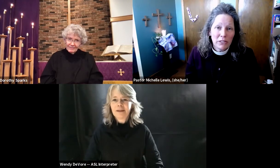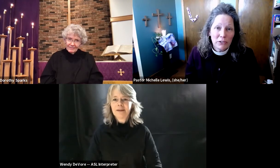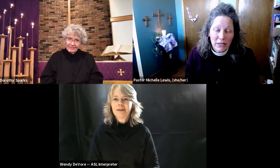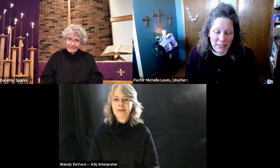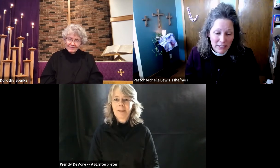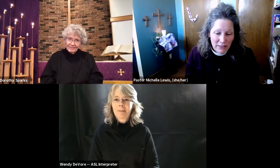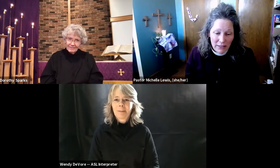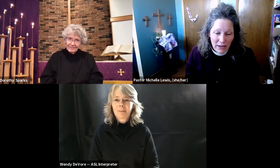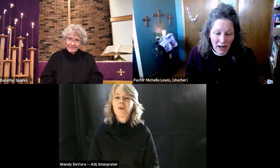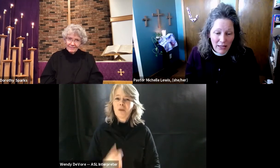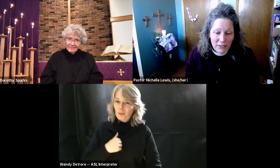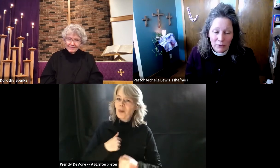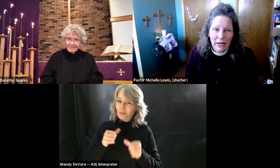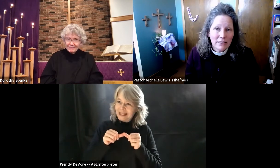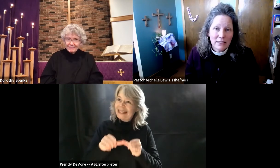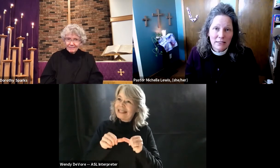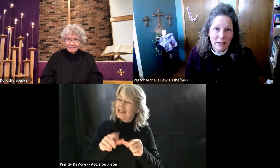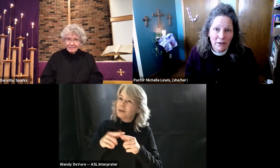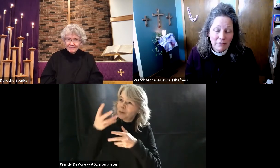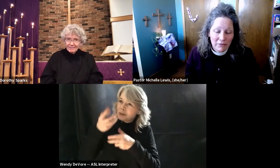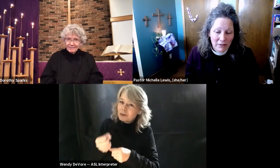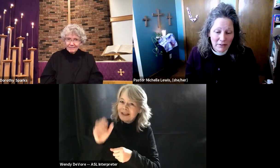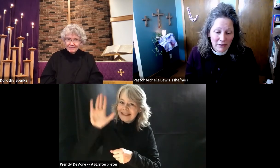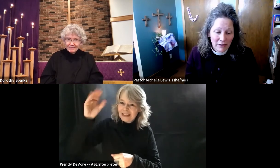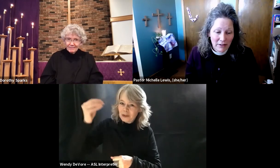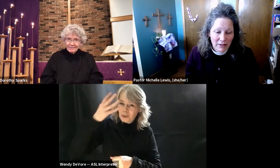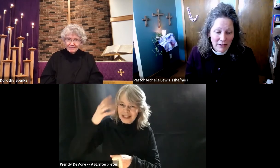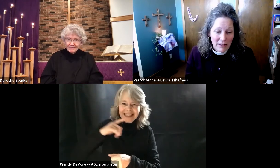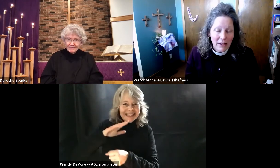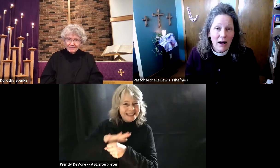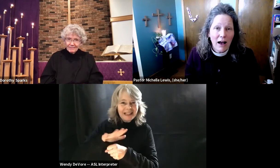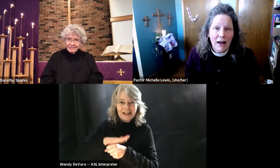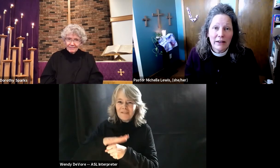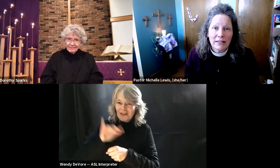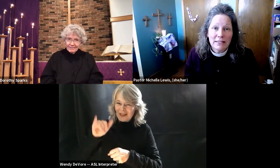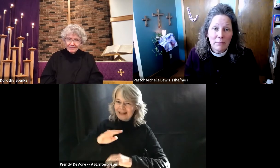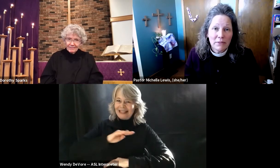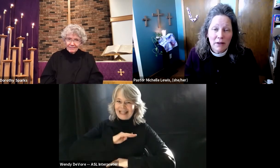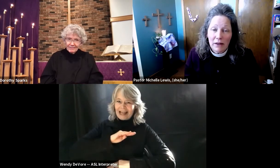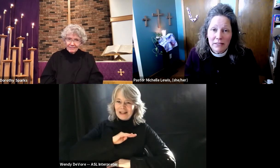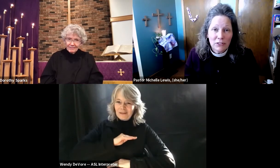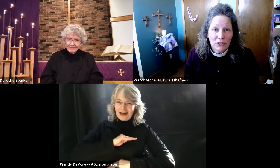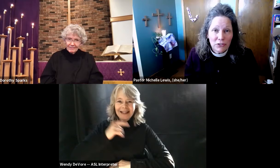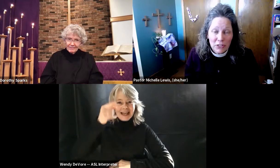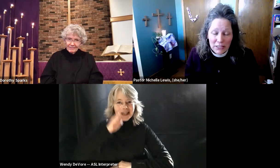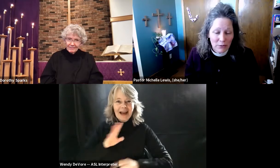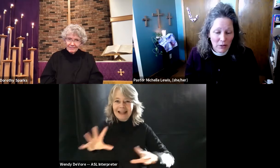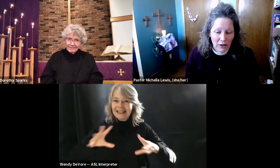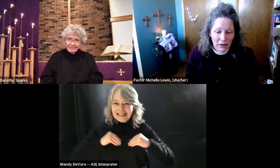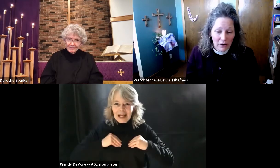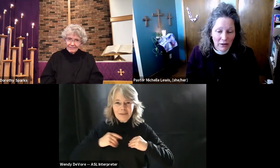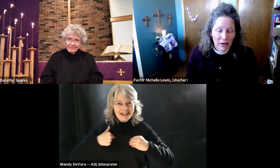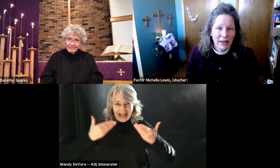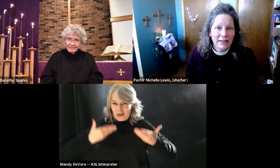So when we trust that God's grace is enough, that God accepts us just as